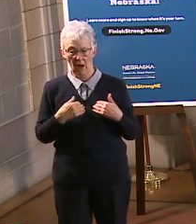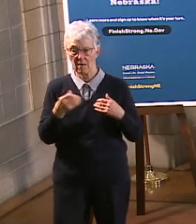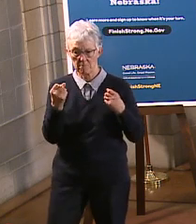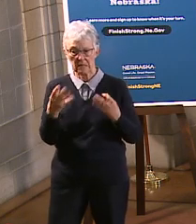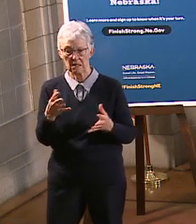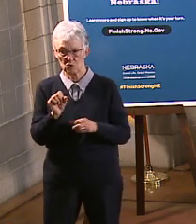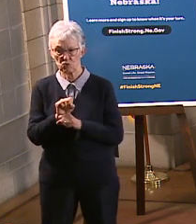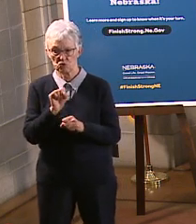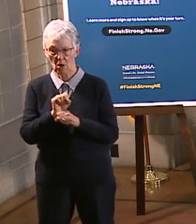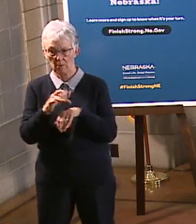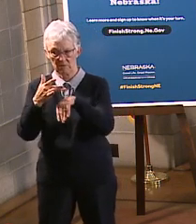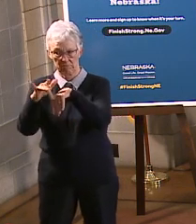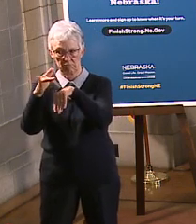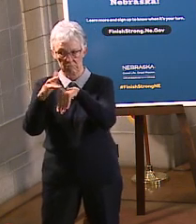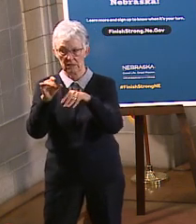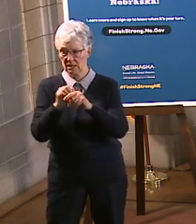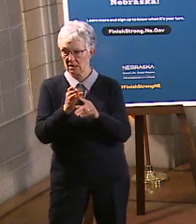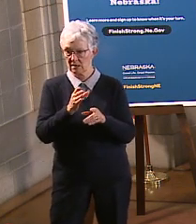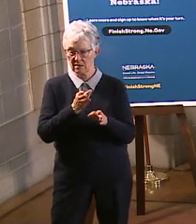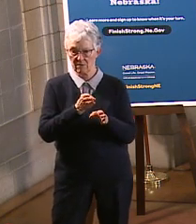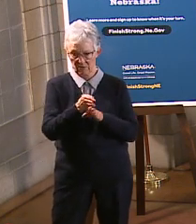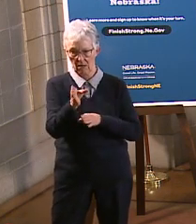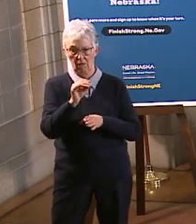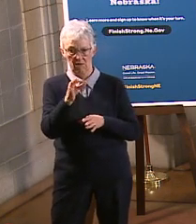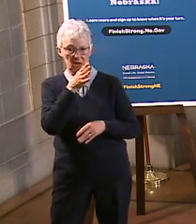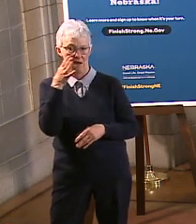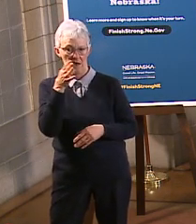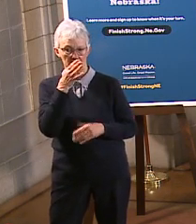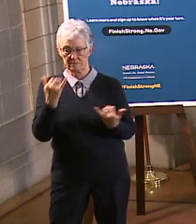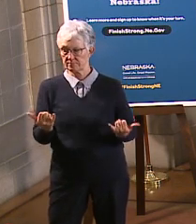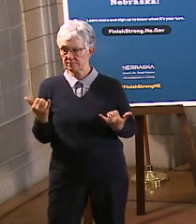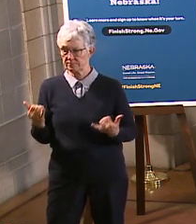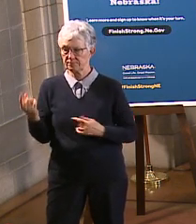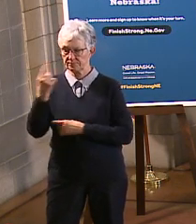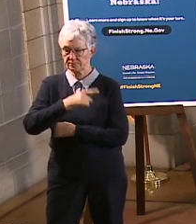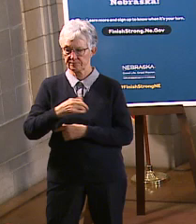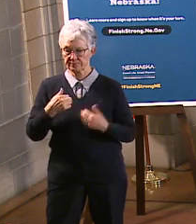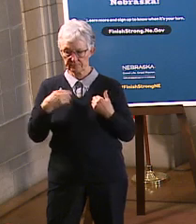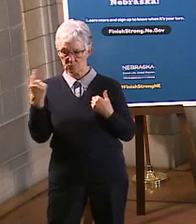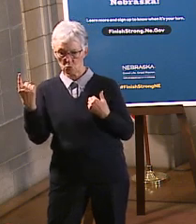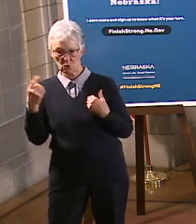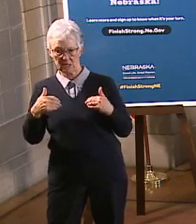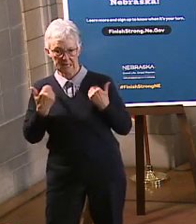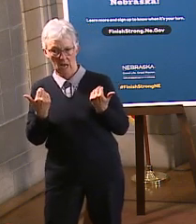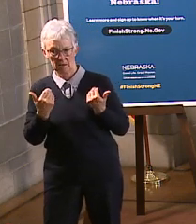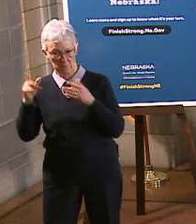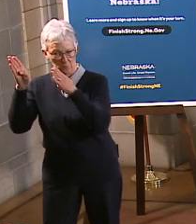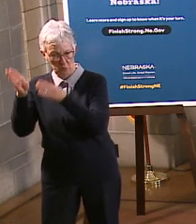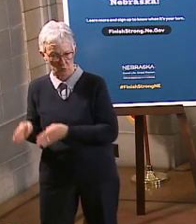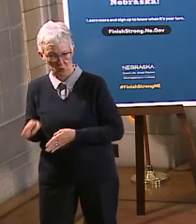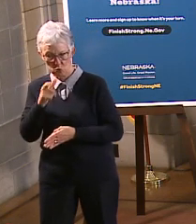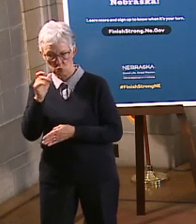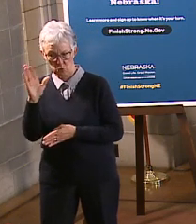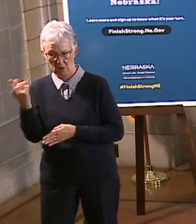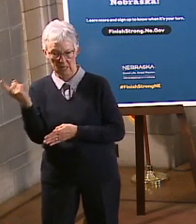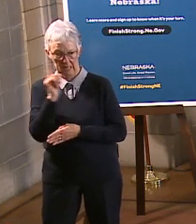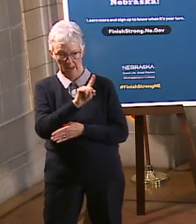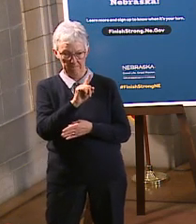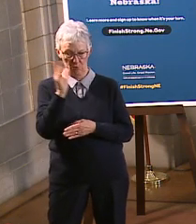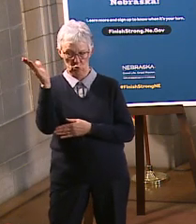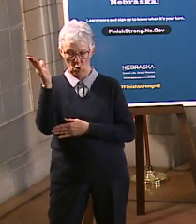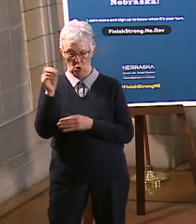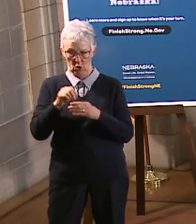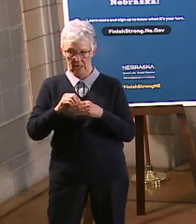in agriculture. So anyway, today we have one of those young people who's going to come up and talk here in just a minute, and that